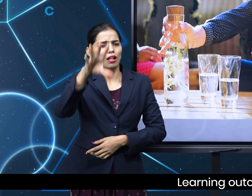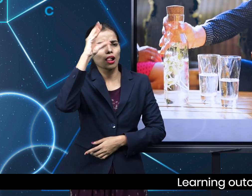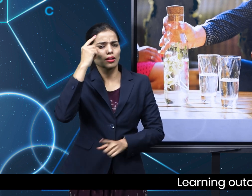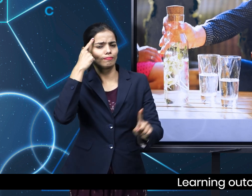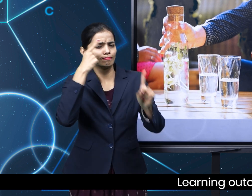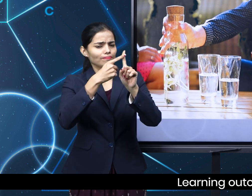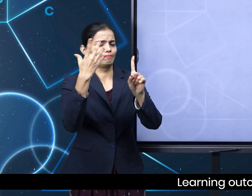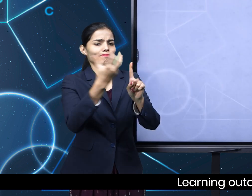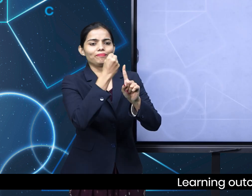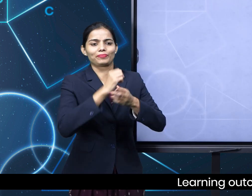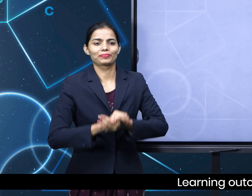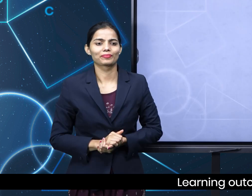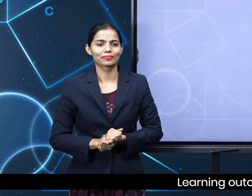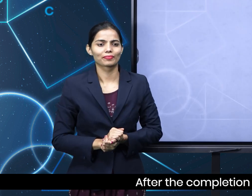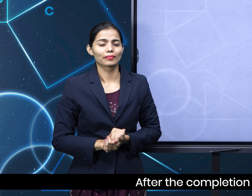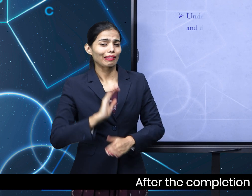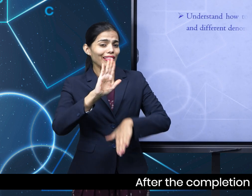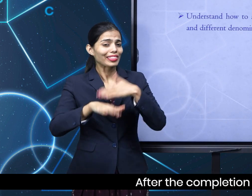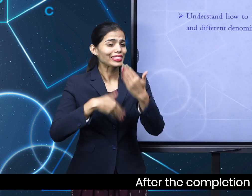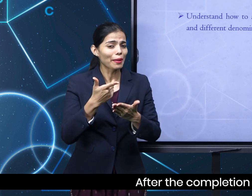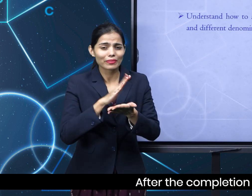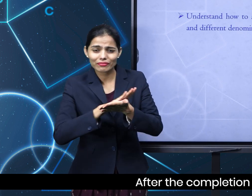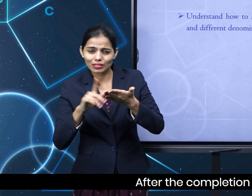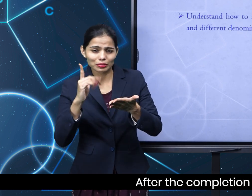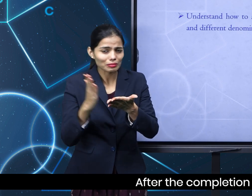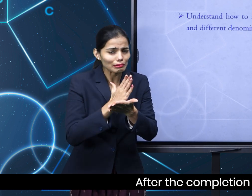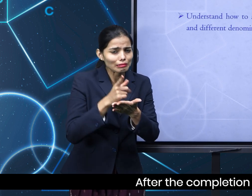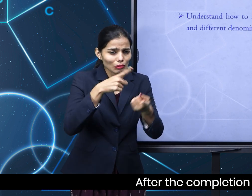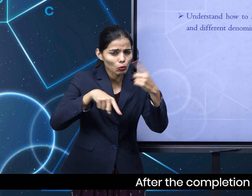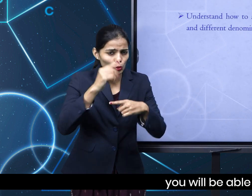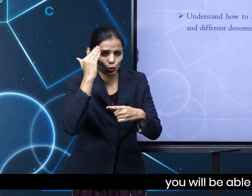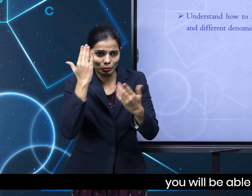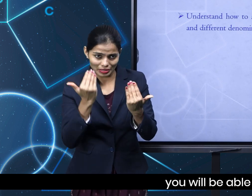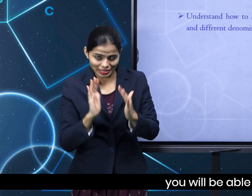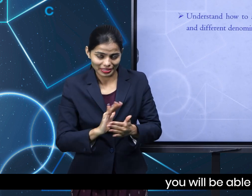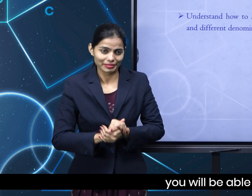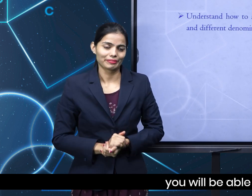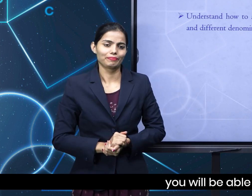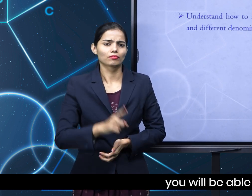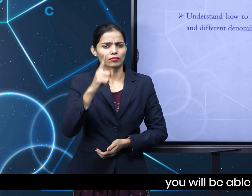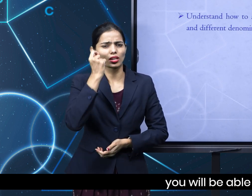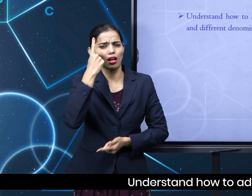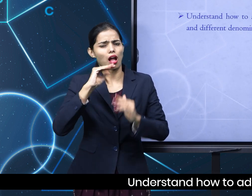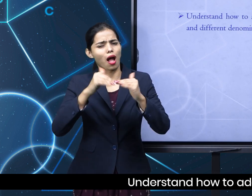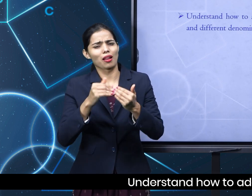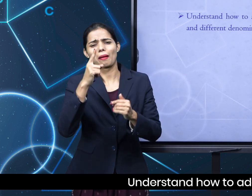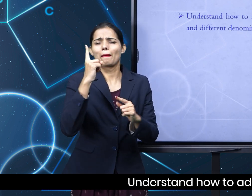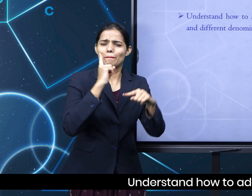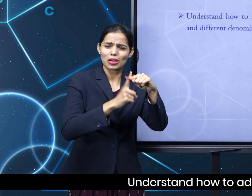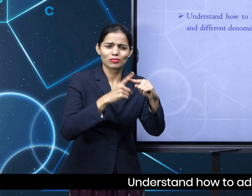Learning outcomes. After the completion of this lesson, you will be able to understand how to